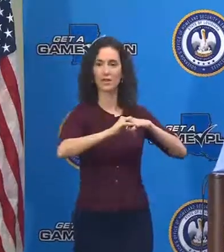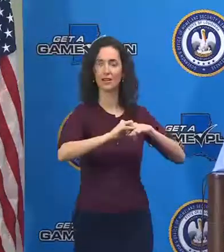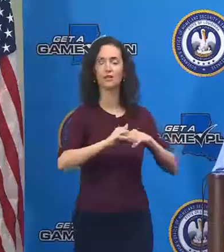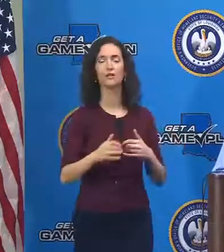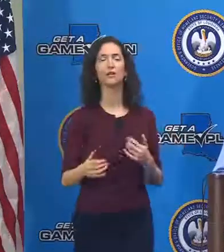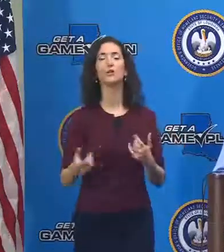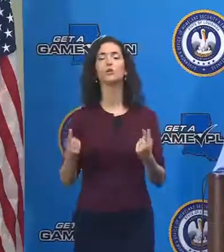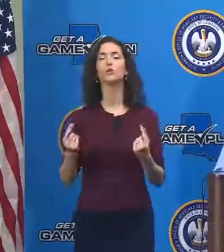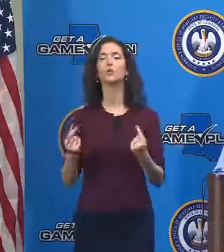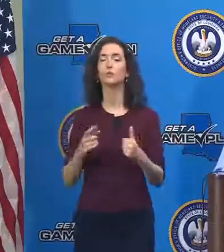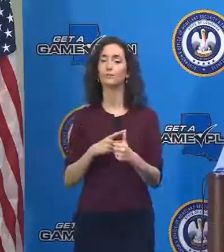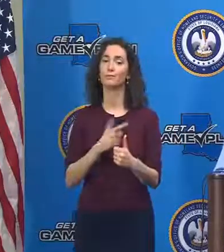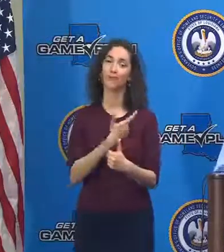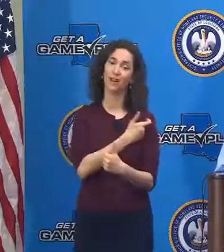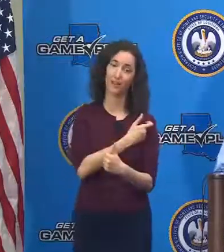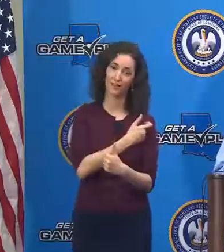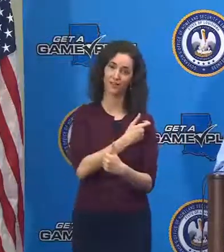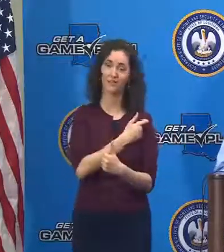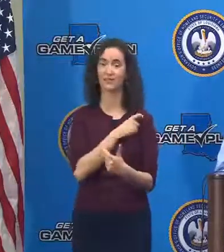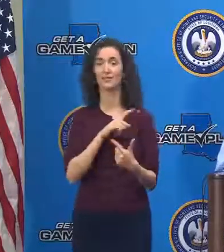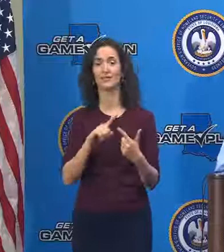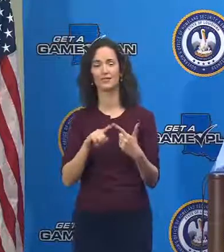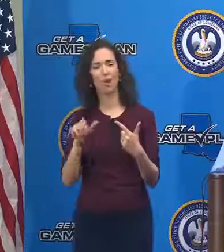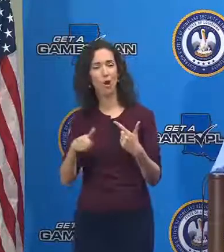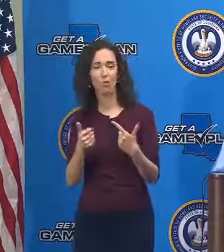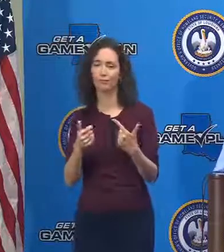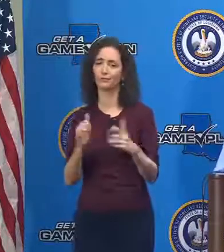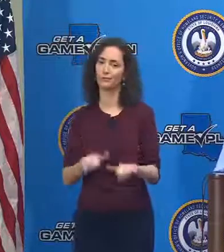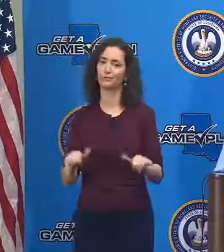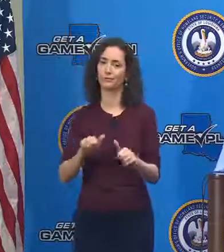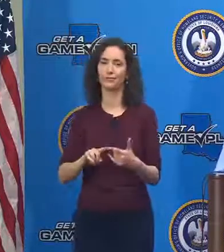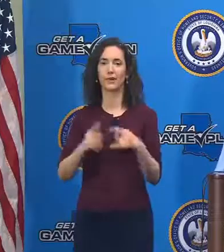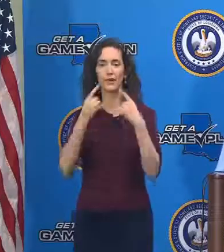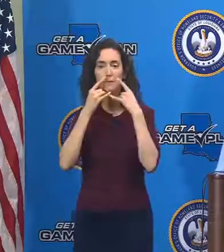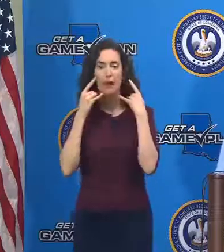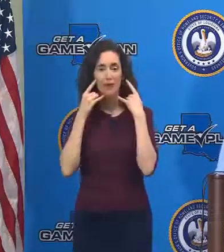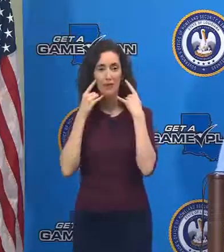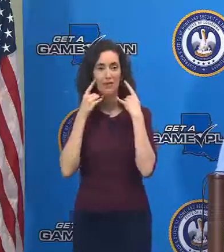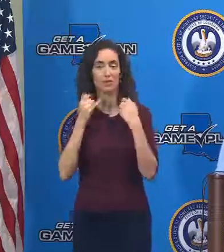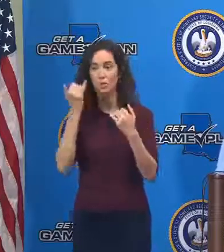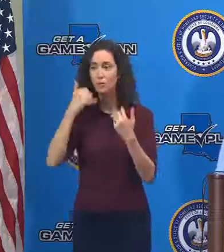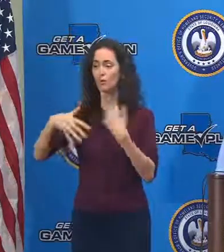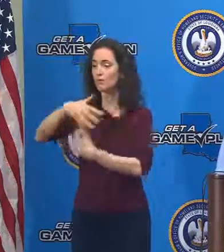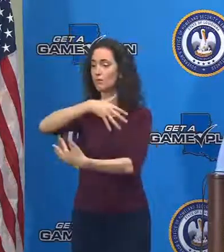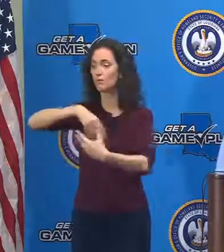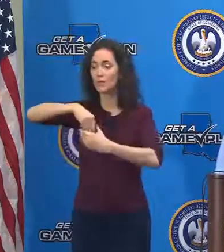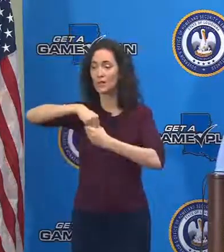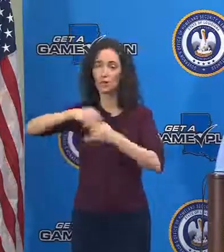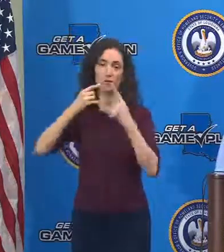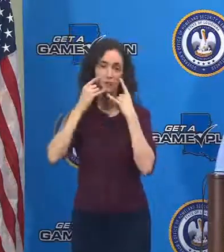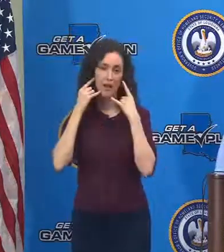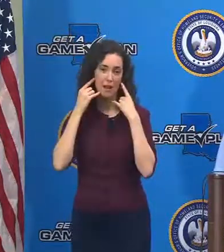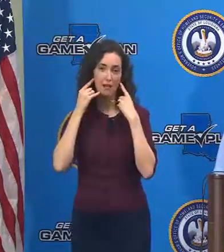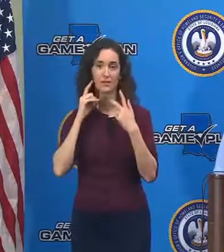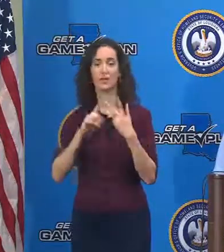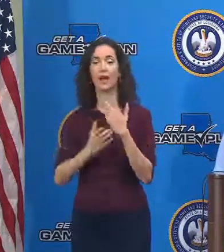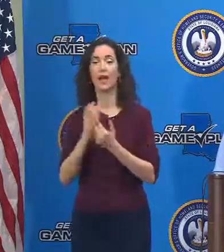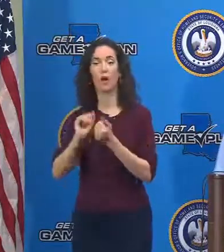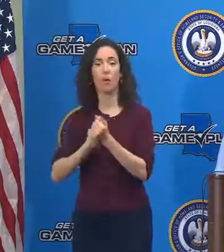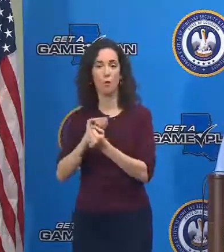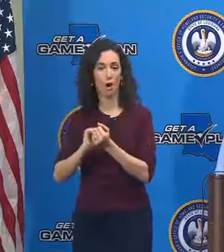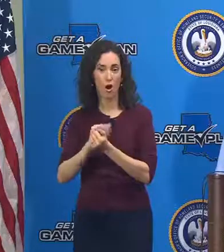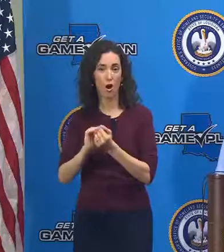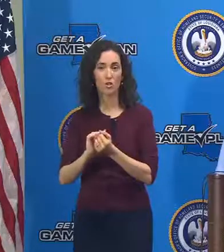vaccinated. Secondly, do those things that we know work, like wear your mask when you're indoors and in close proximity to others, wash your hands,